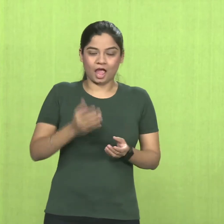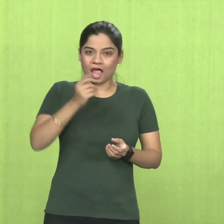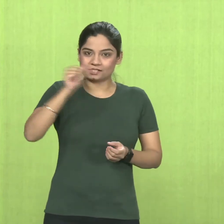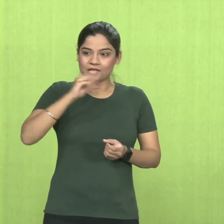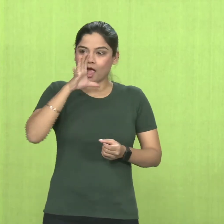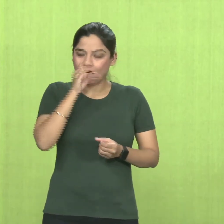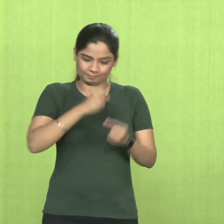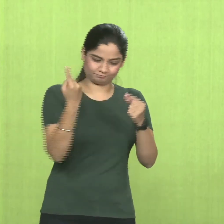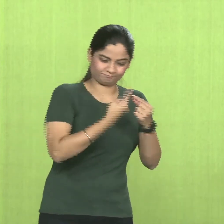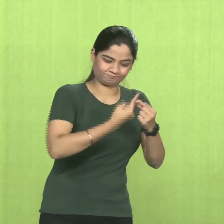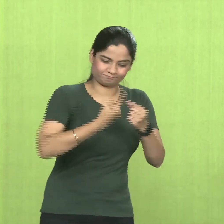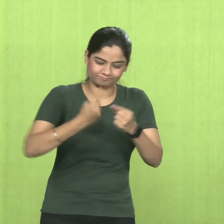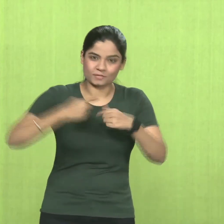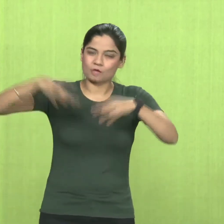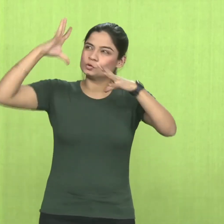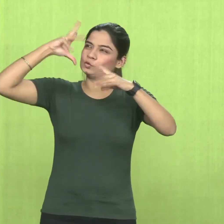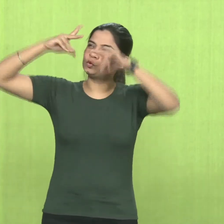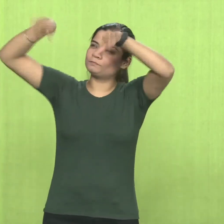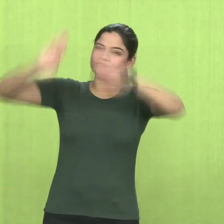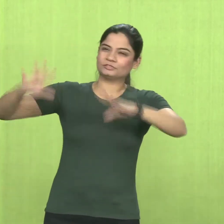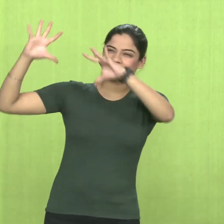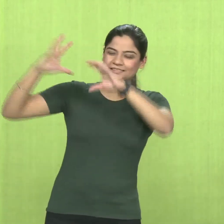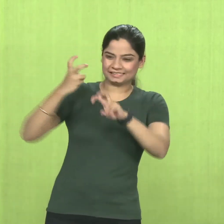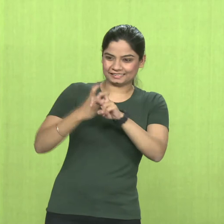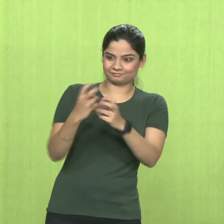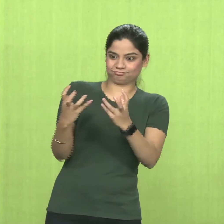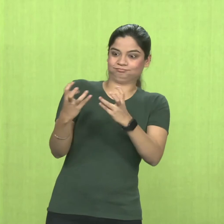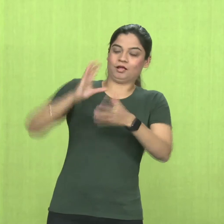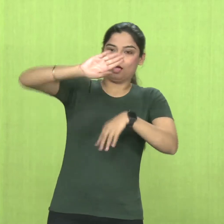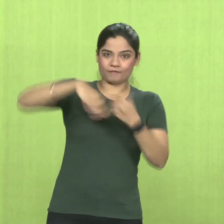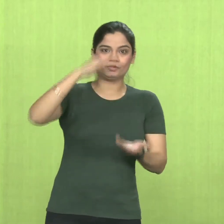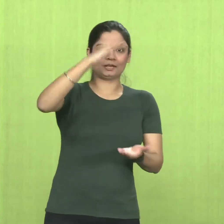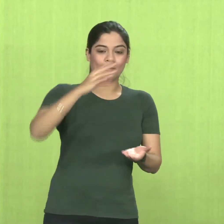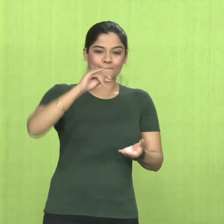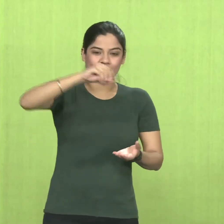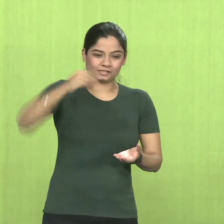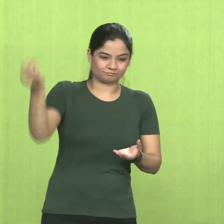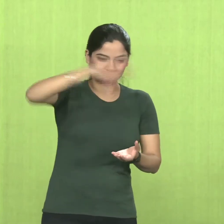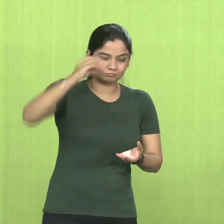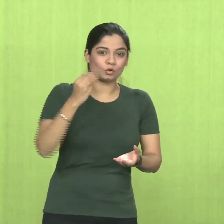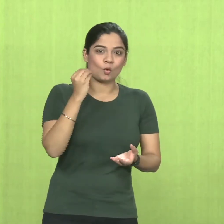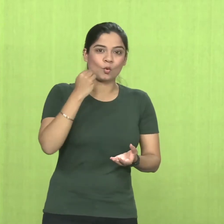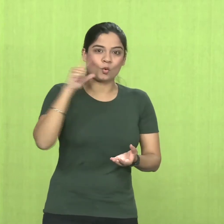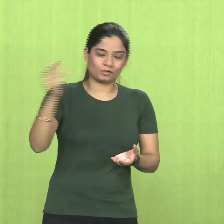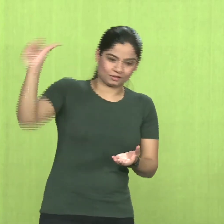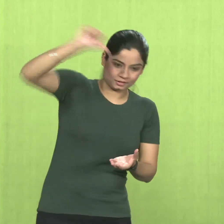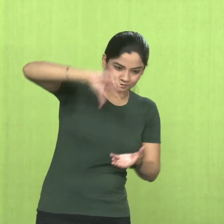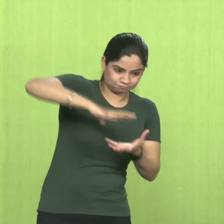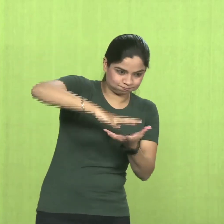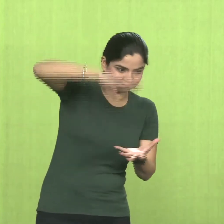The mangoes are cut, then they are kept in the sun, then they become ripe, then the masala, the oils are added,